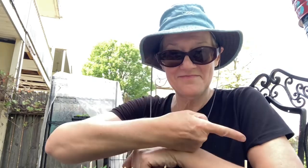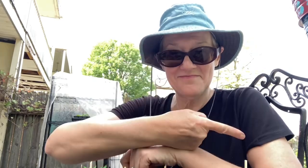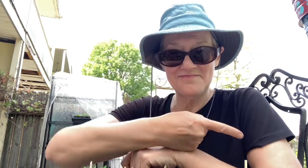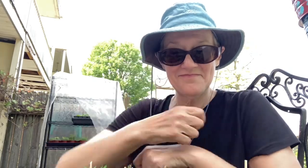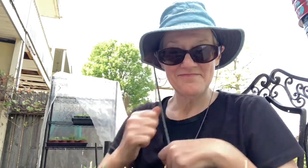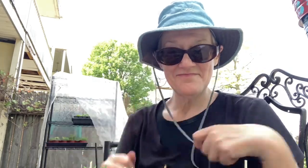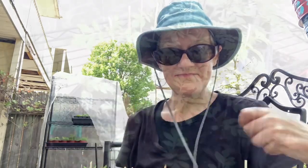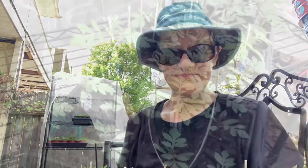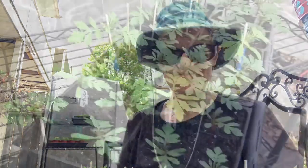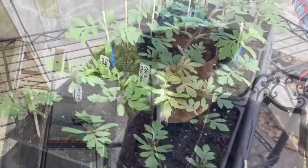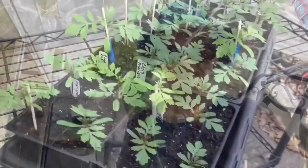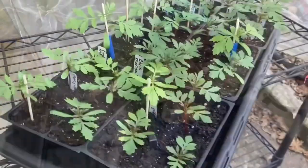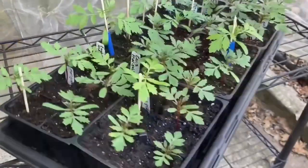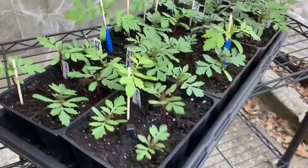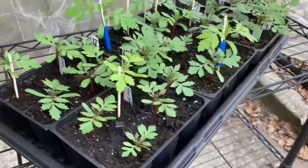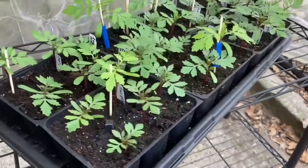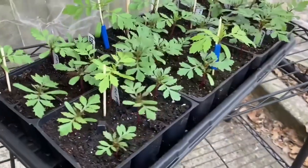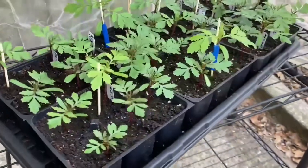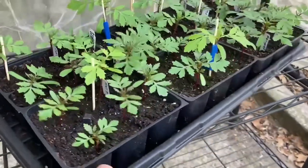10 days.